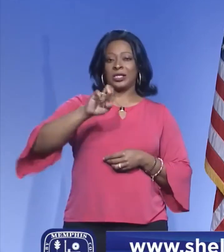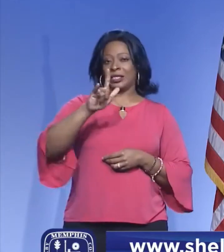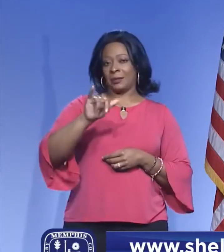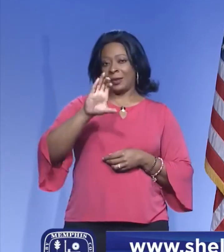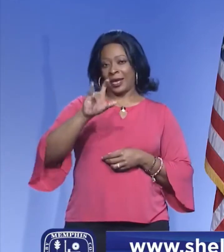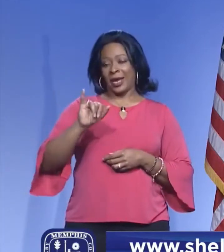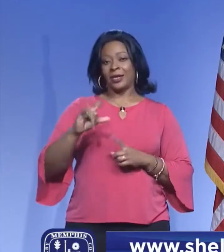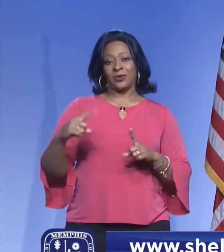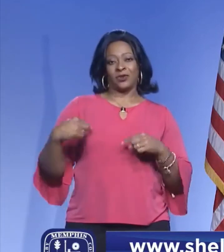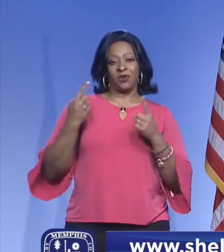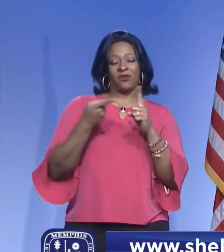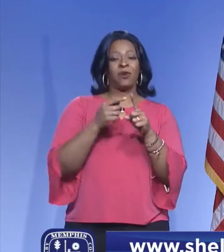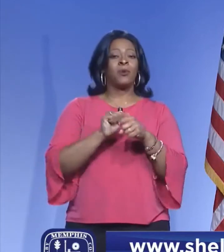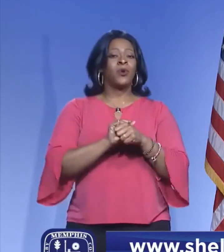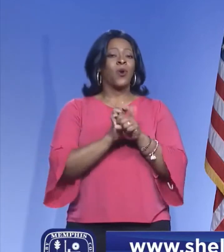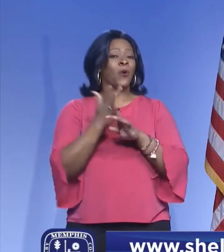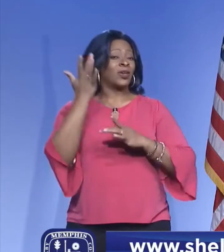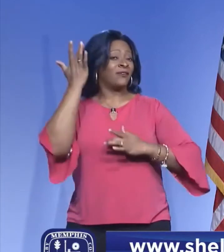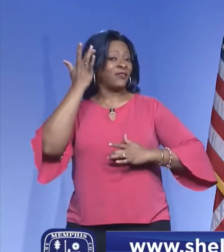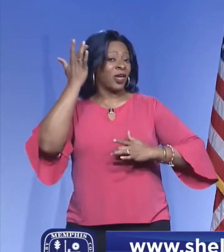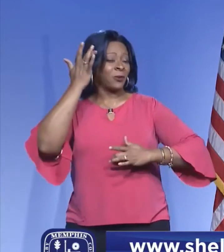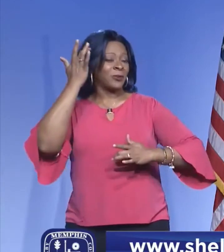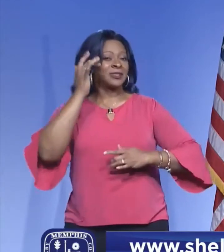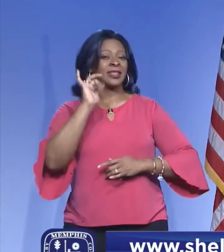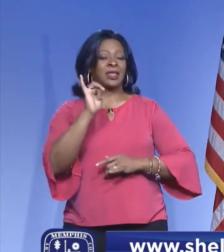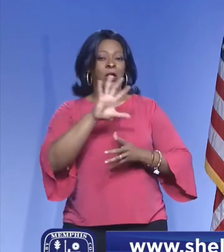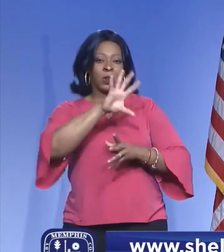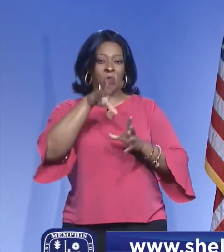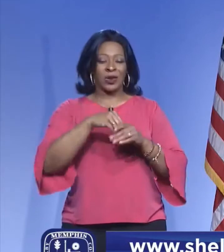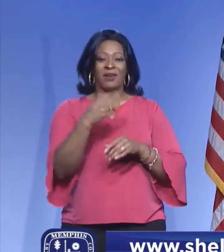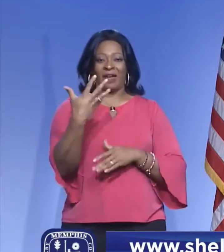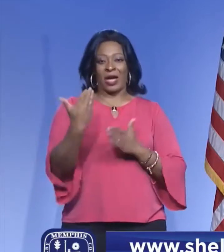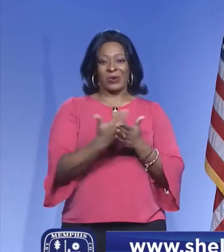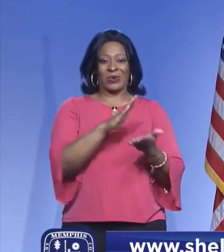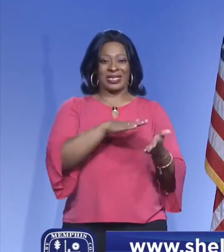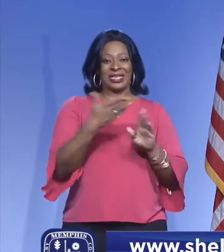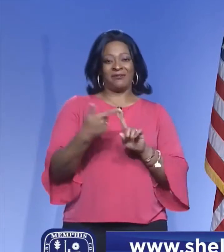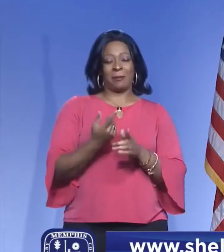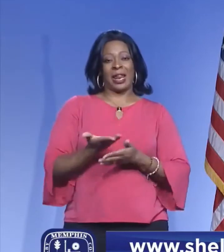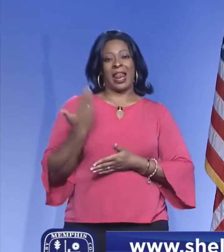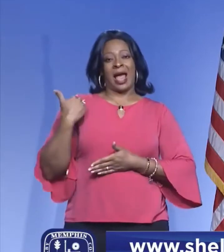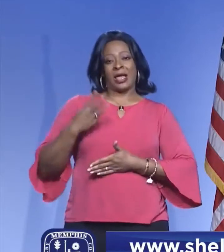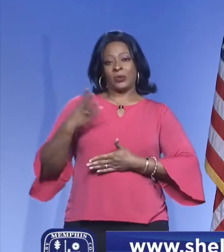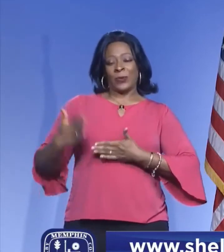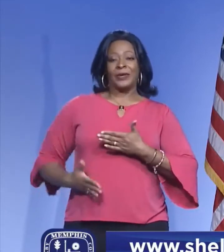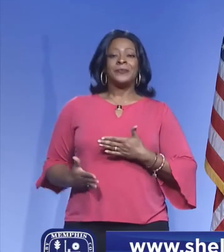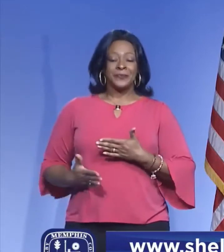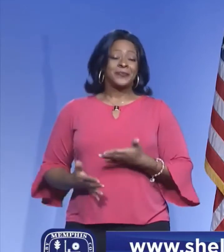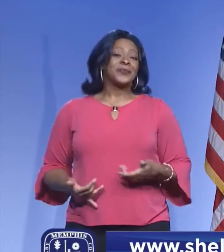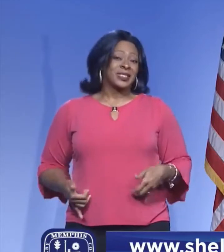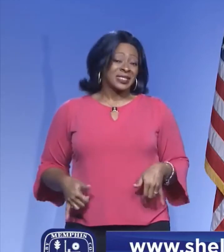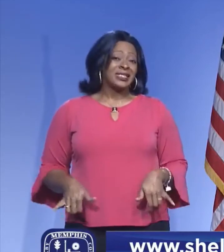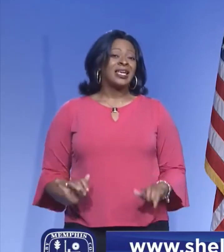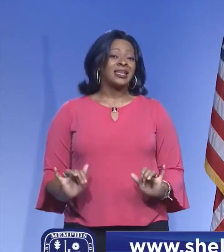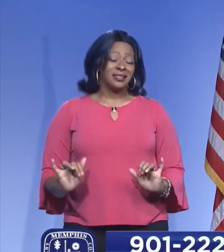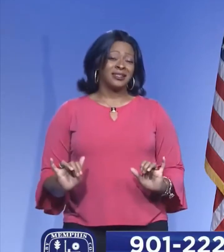residents from the COVID disease, and that includes 5 new deaths from last weekend. So it is still